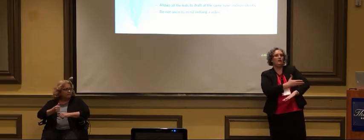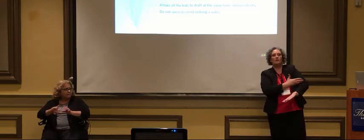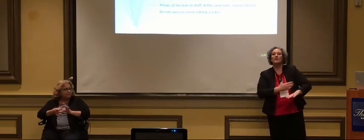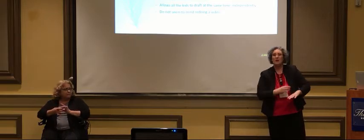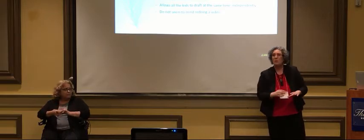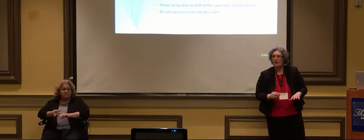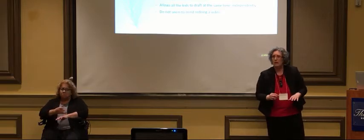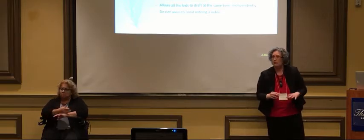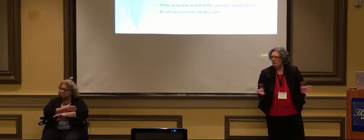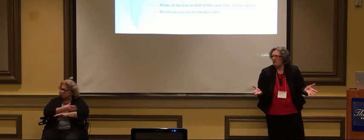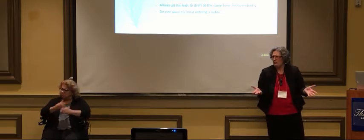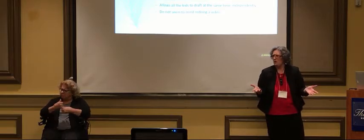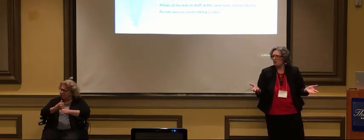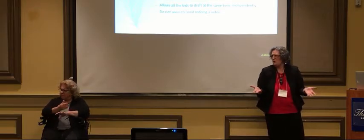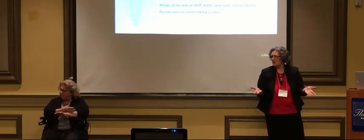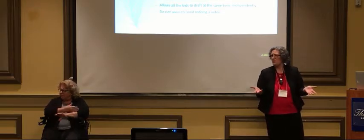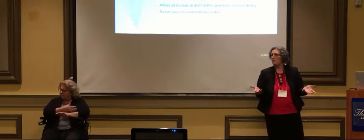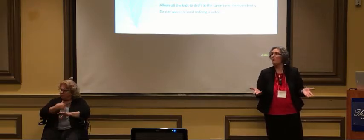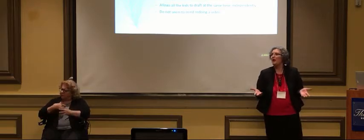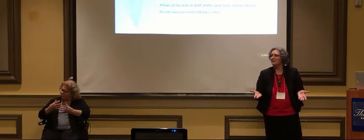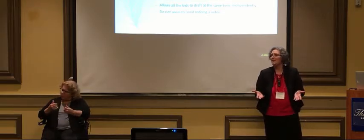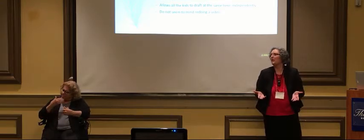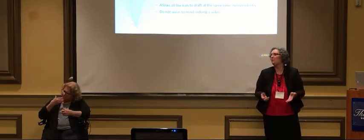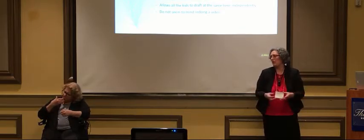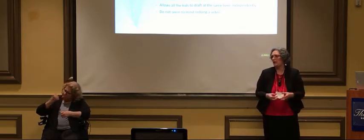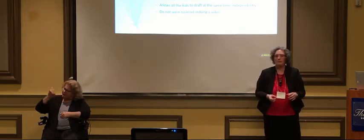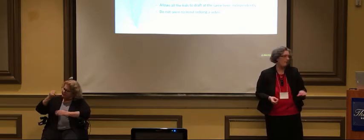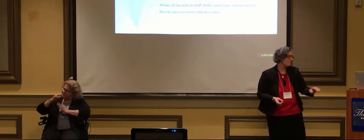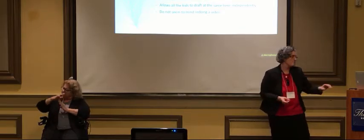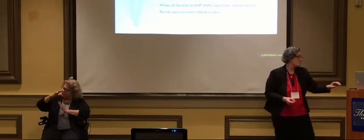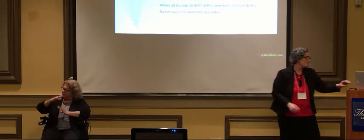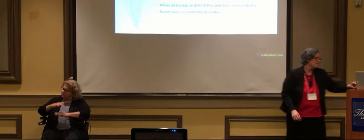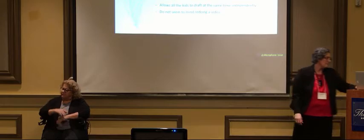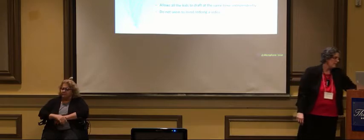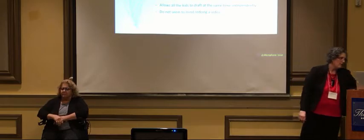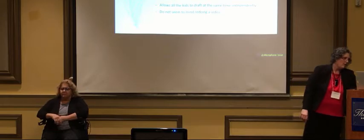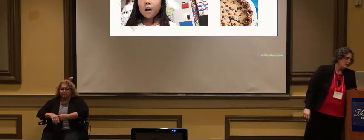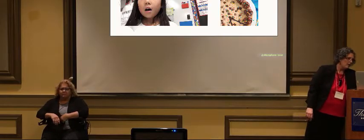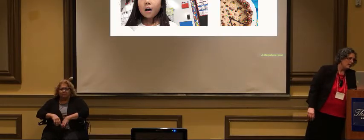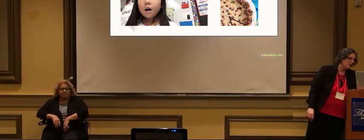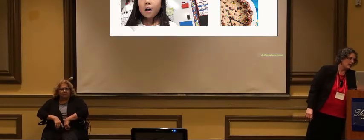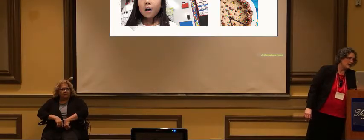of, let's make it better. You know, we want it to be the best it can be.